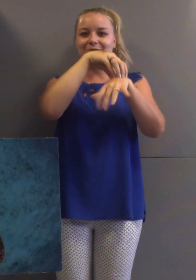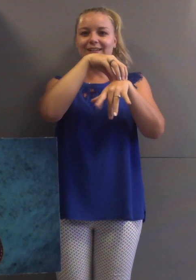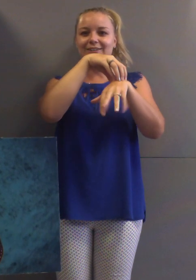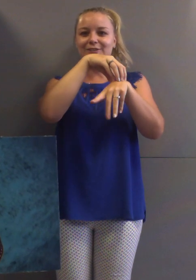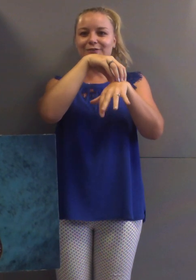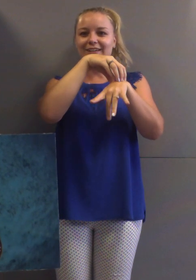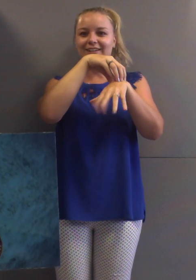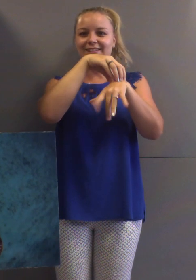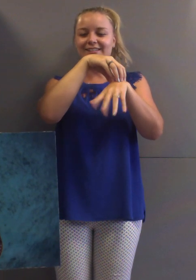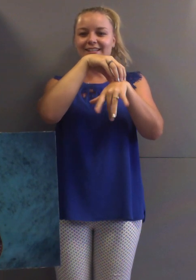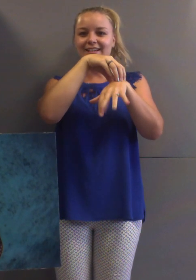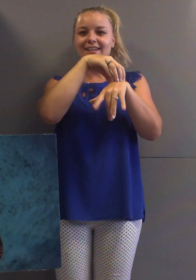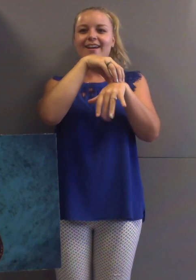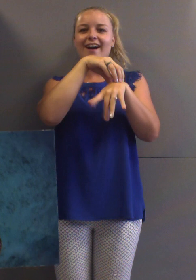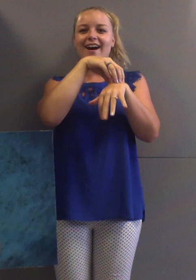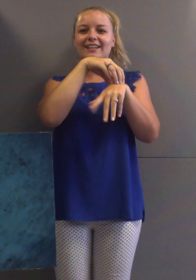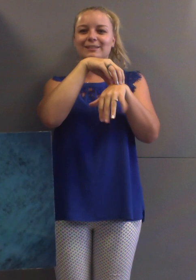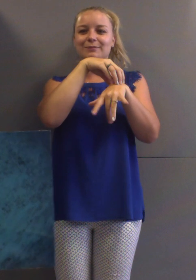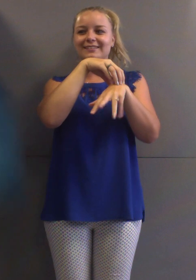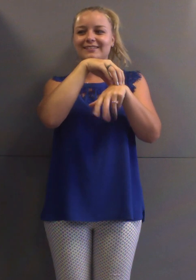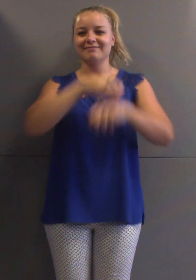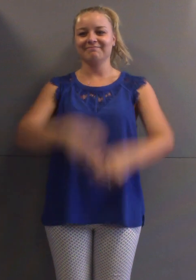wiggle your fingers. Octopus.